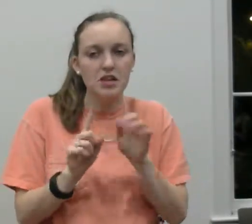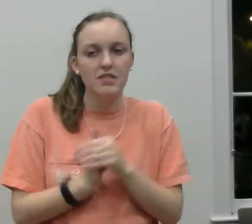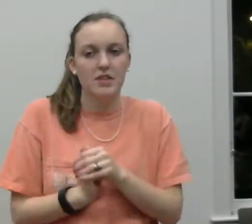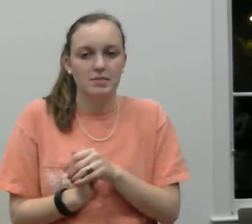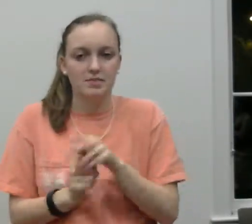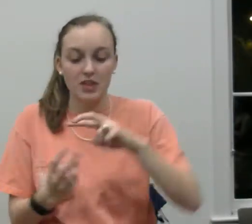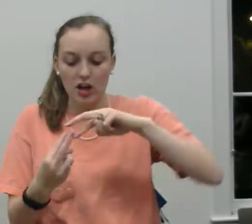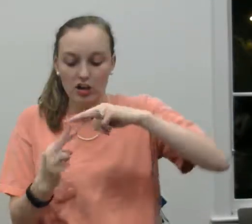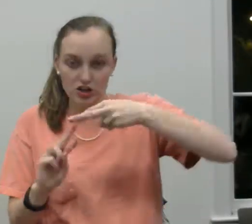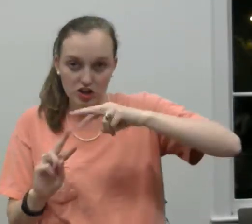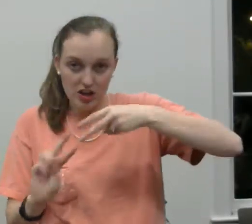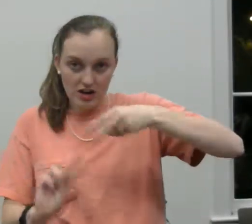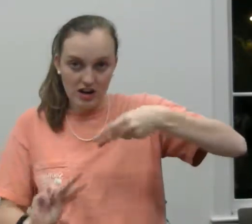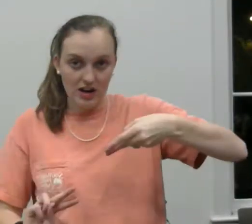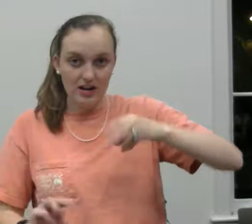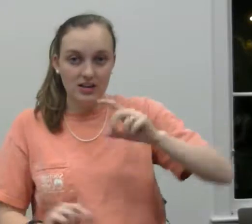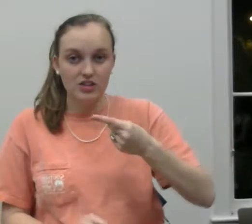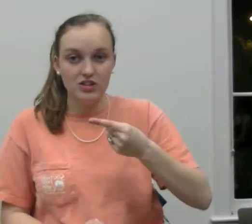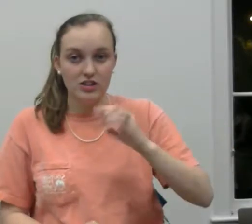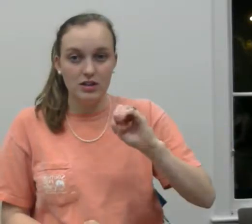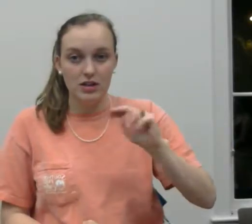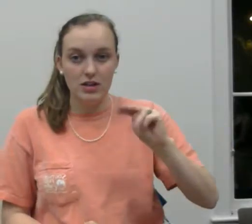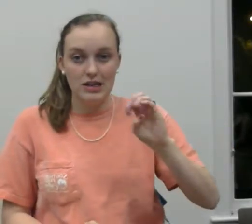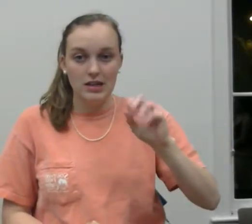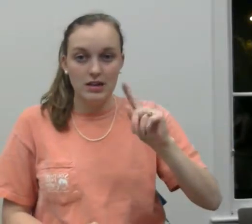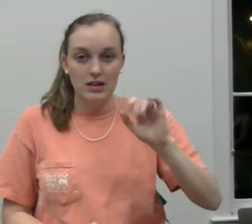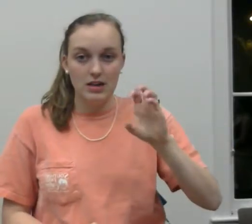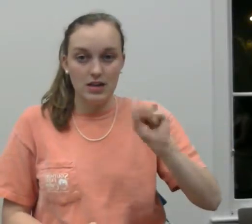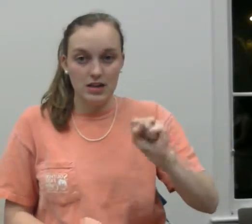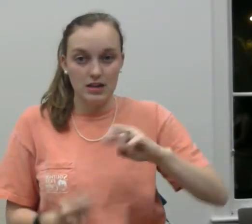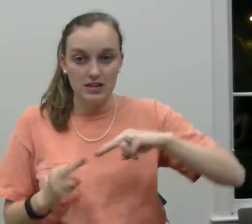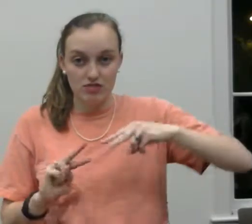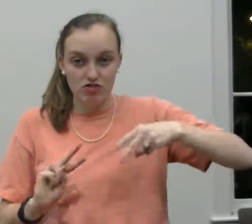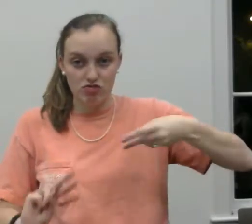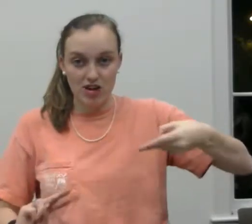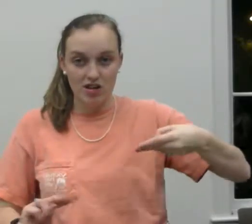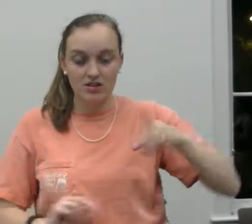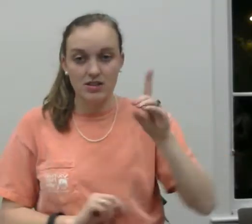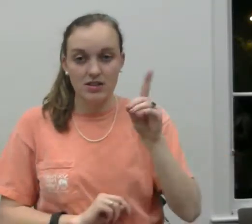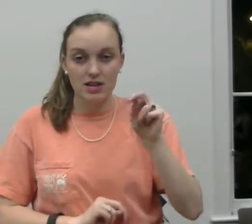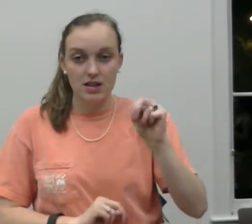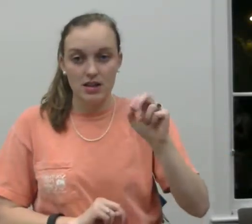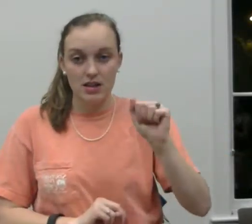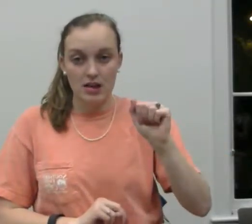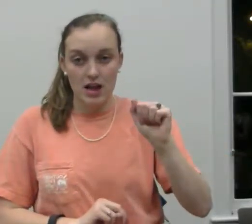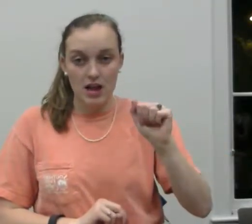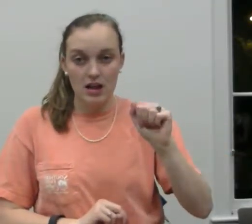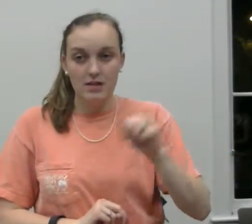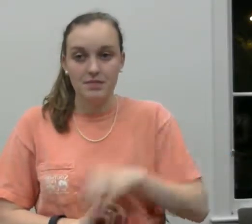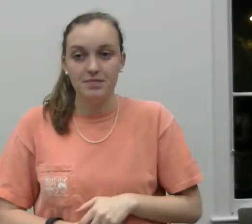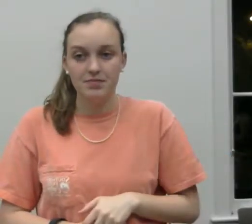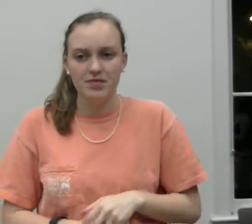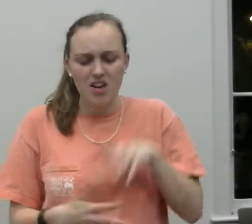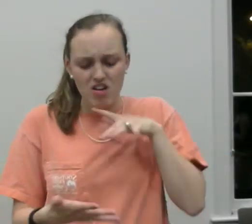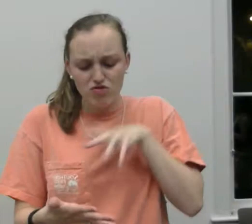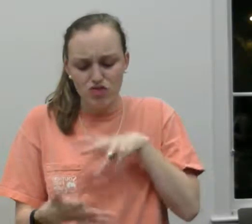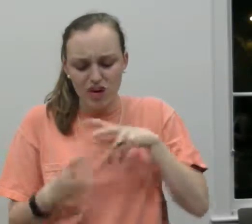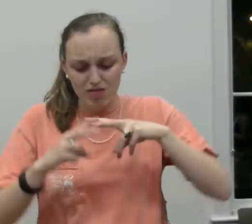and DNA and biotechnology, which we will, of course, be doing a lot of. Here I have a picture of biotechnology. This is called